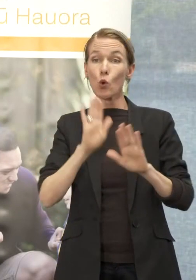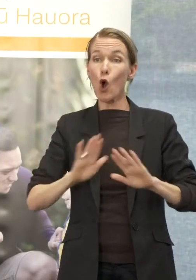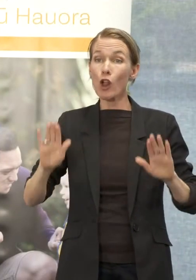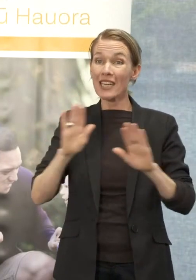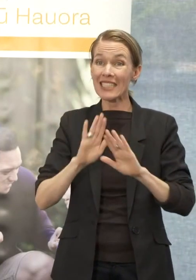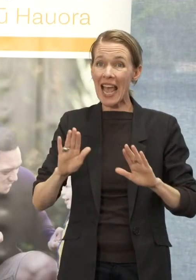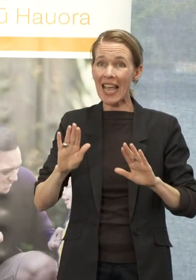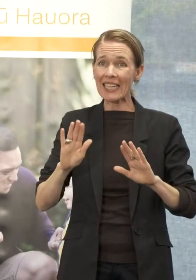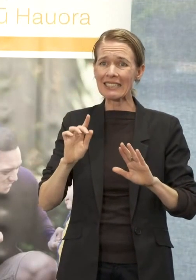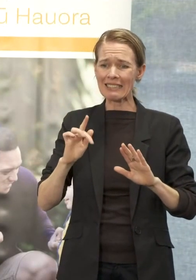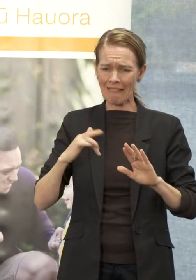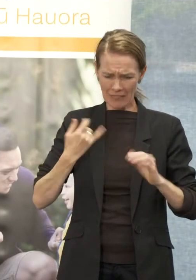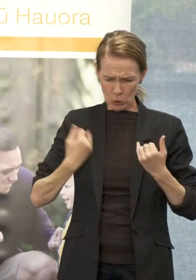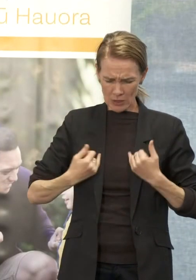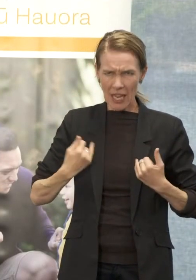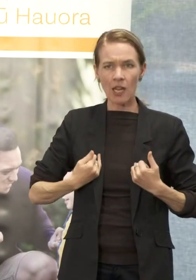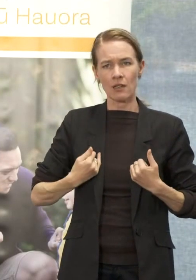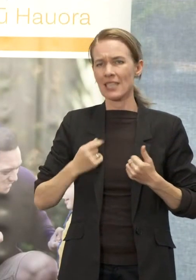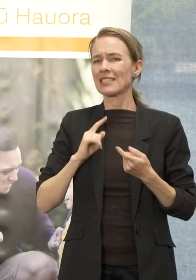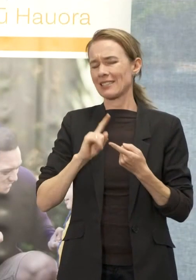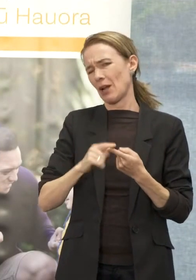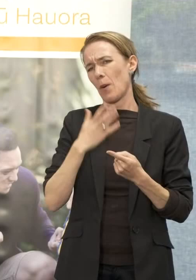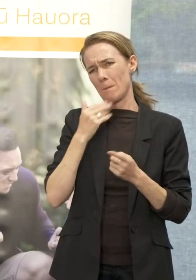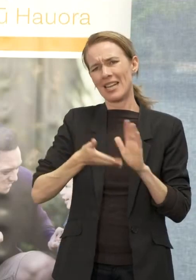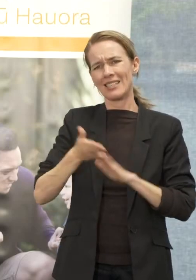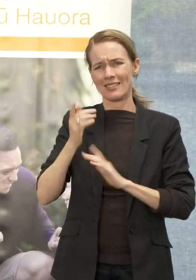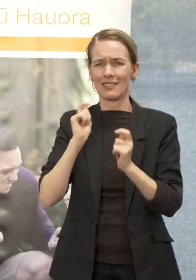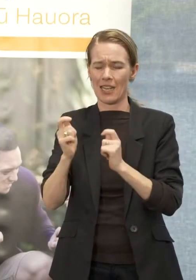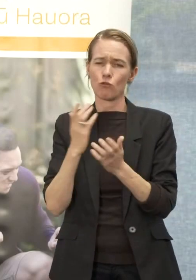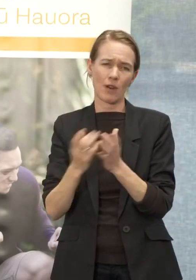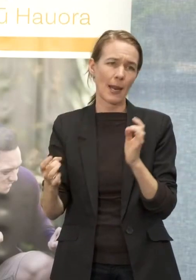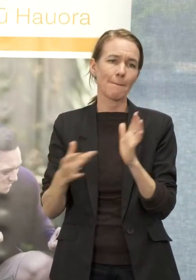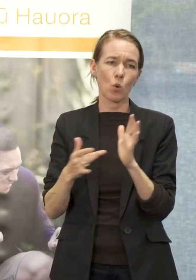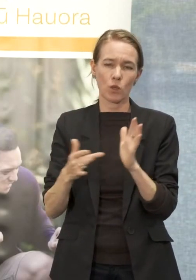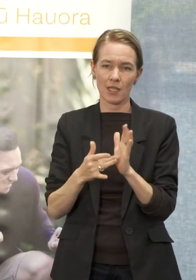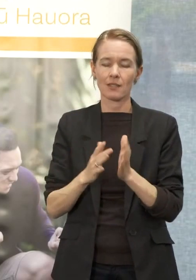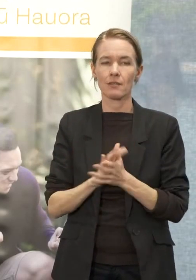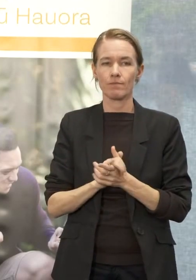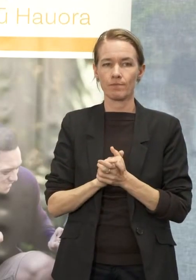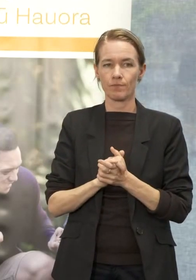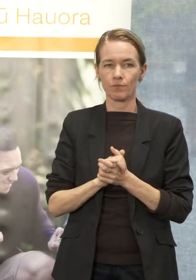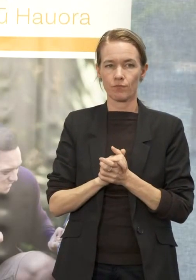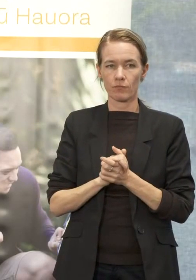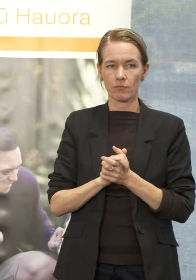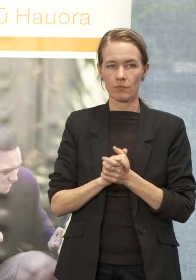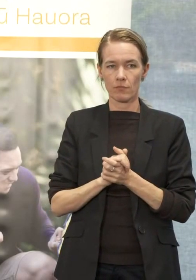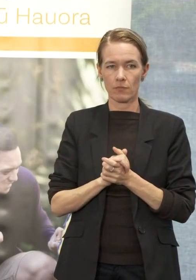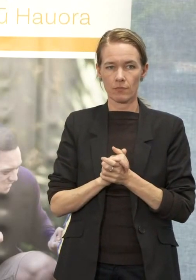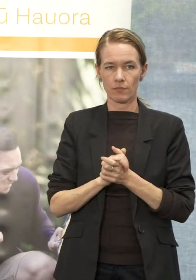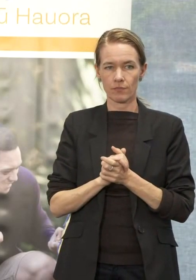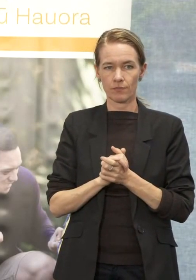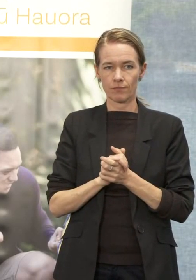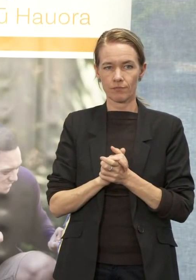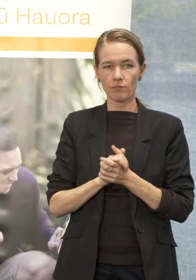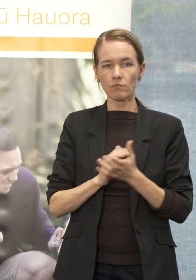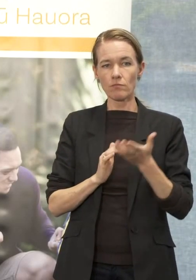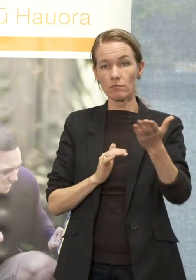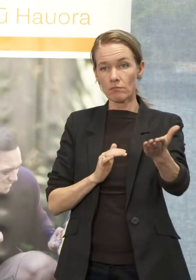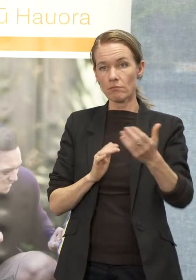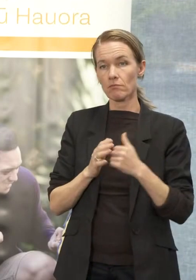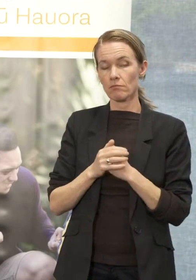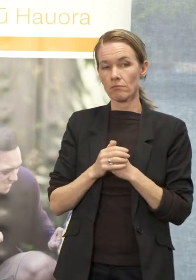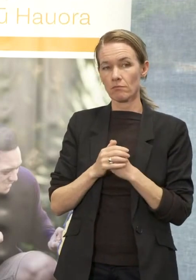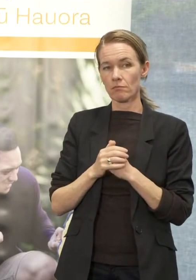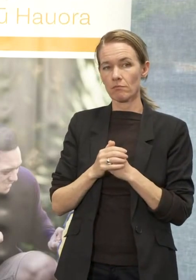We really want people to continue to get tested. It's important. And just in terms of that, there was going to be targeted testing